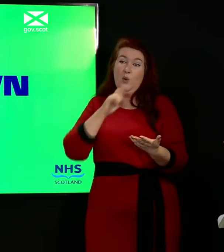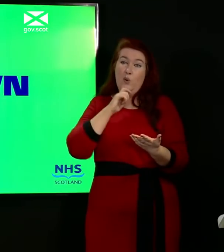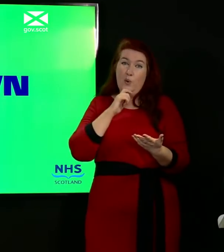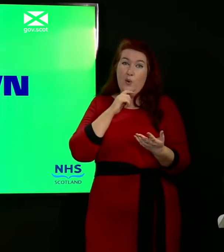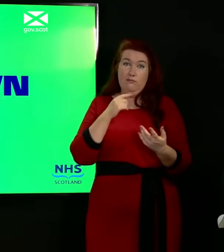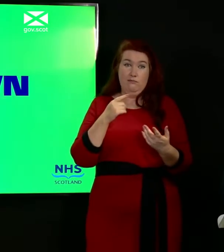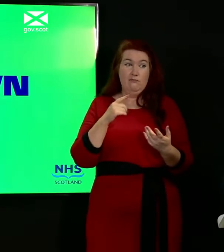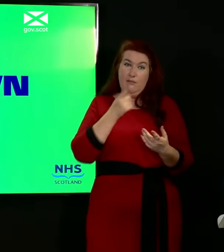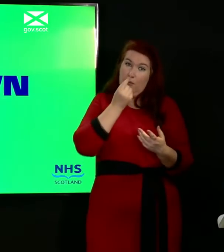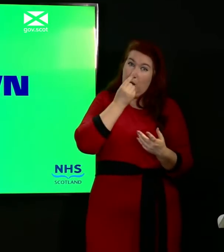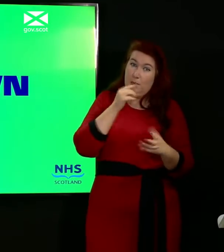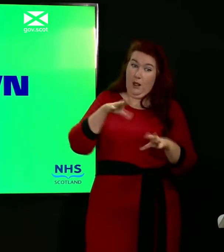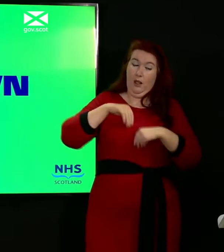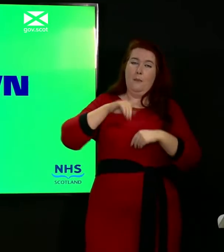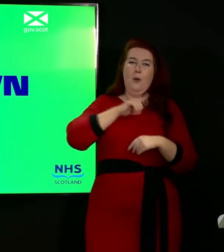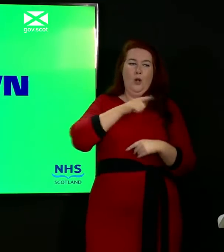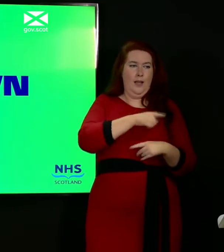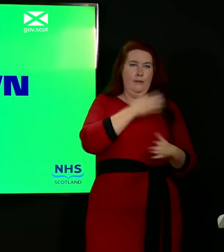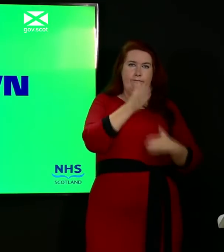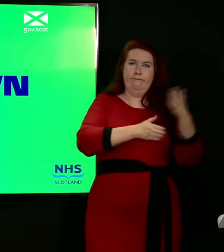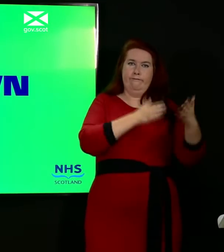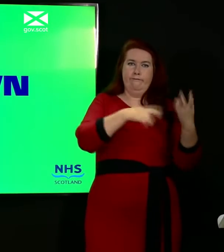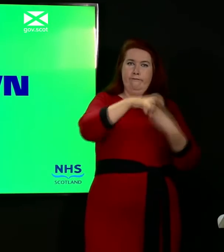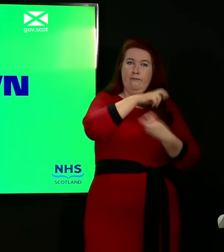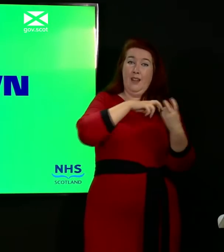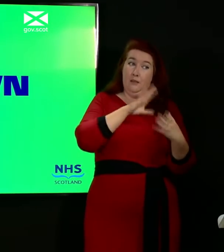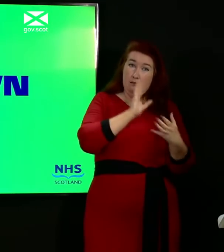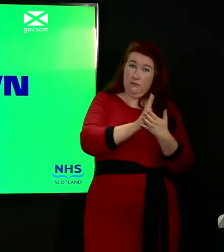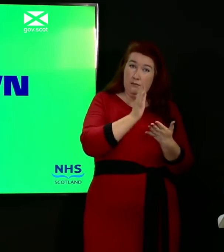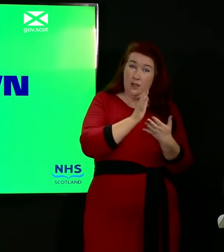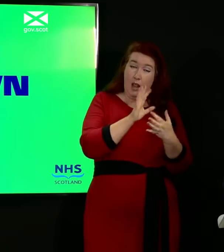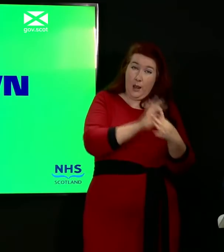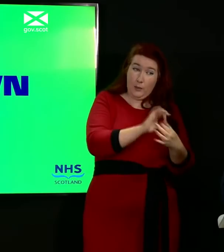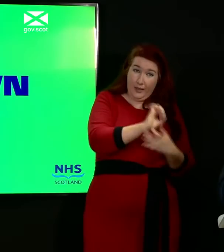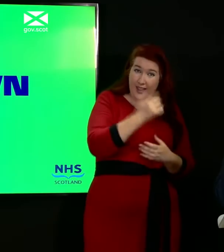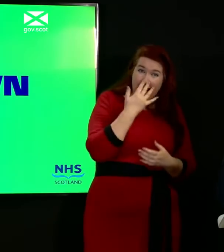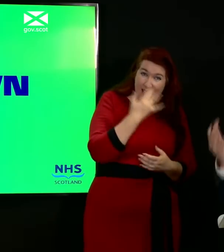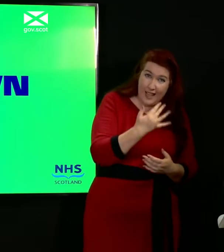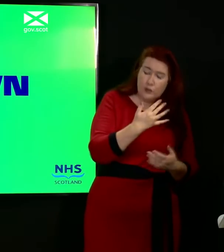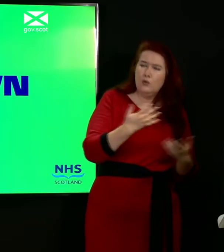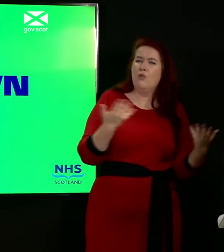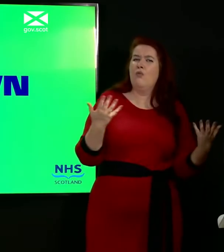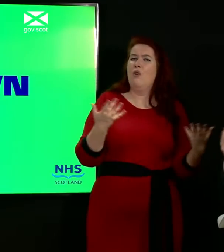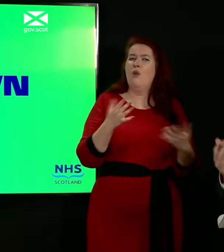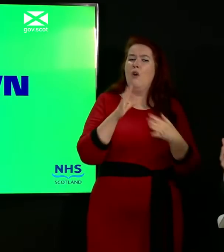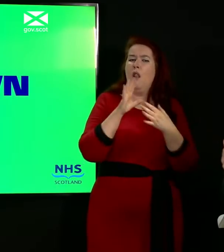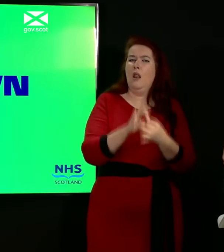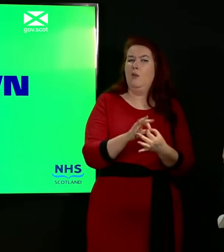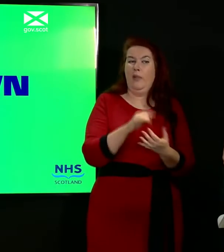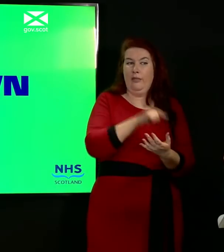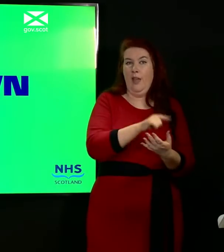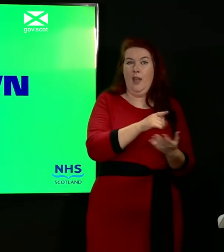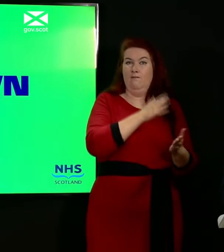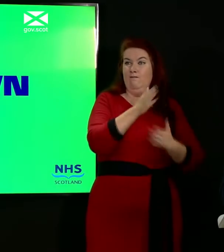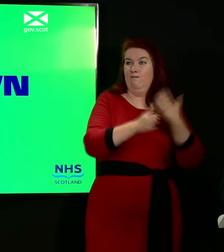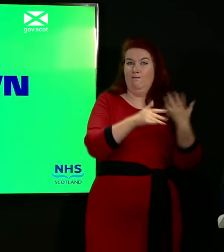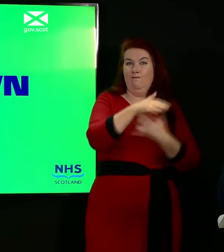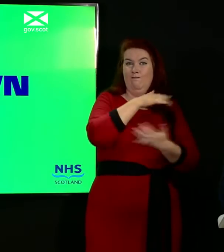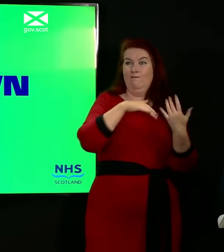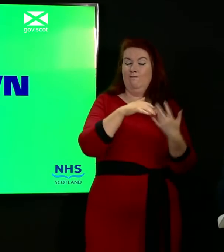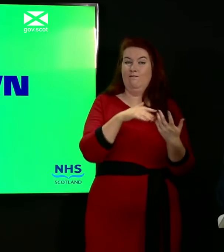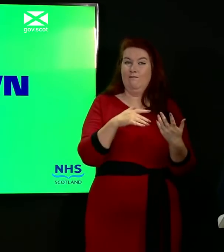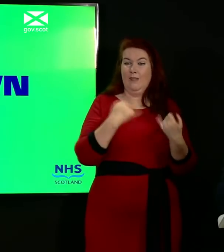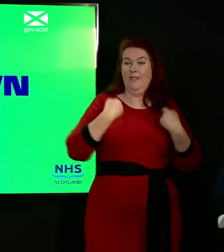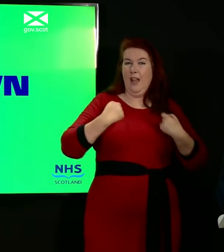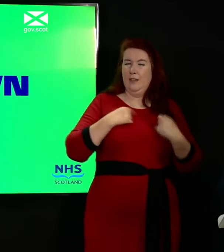out and about. So we have to work out if that's to do with their age or if that's to do with the fact they were just around the virus. That